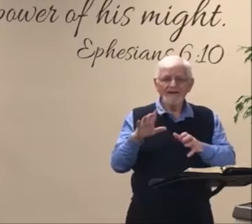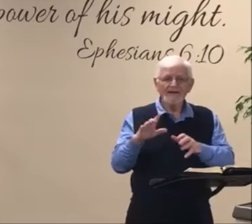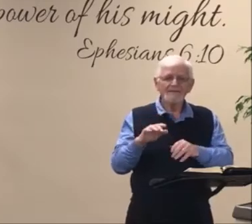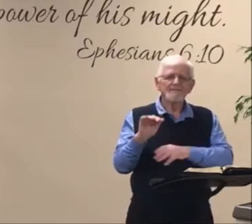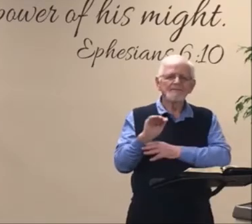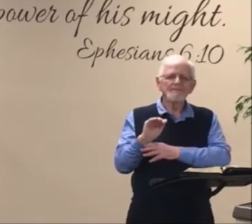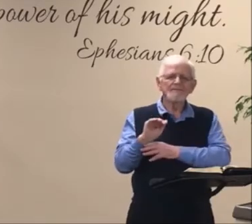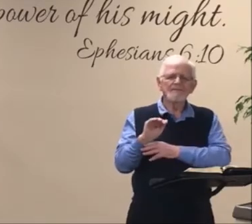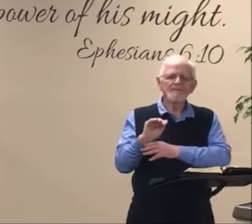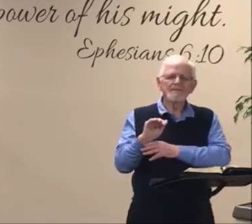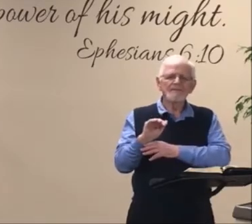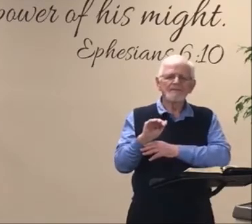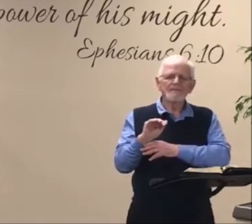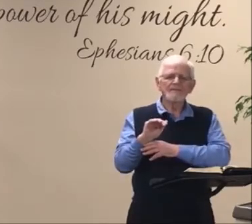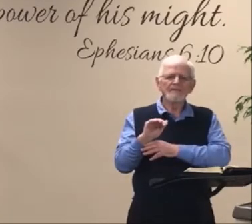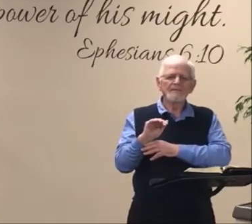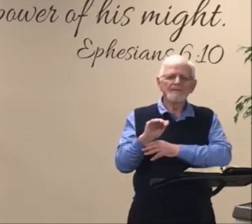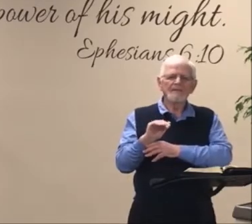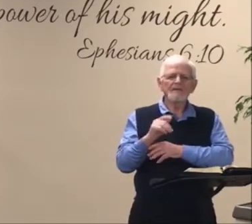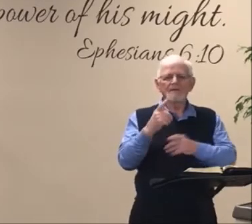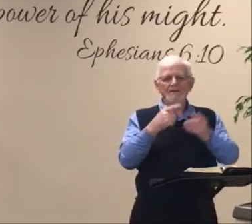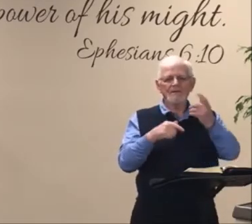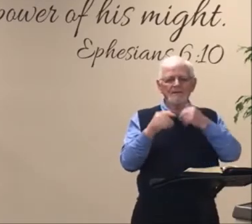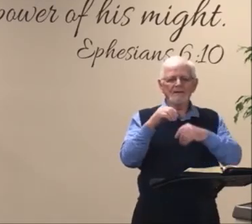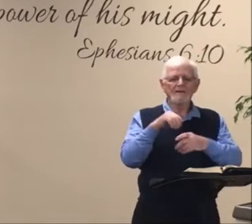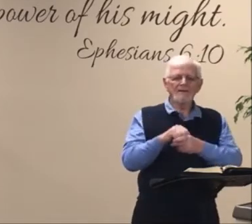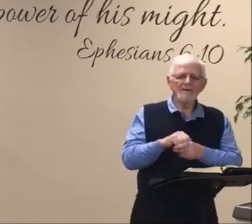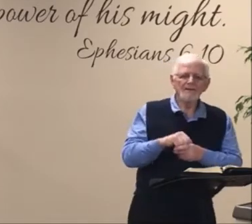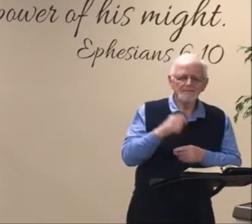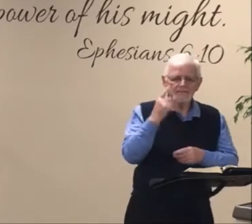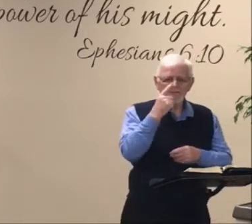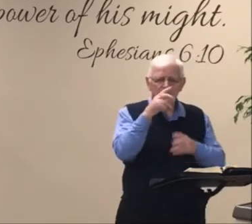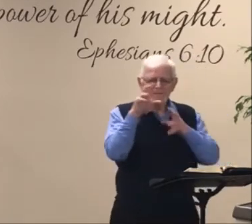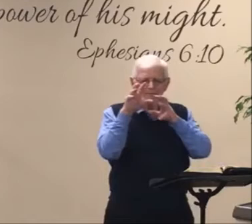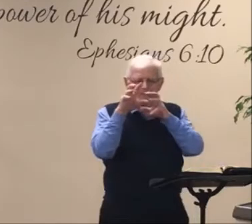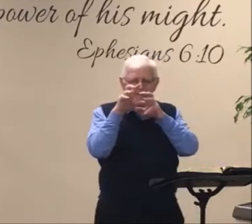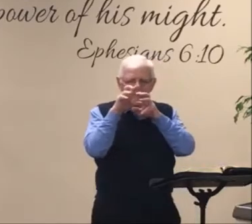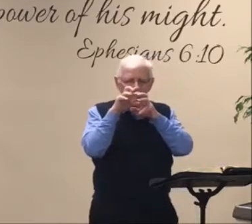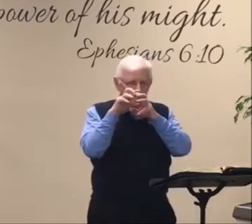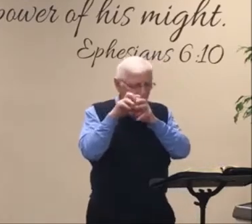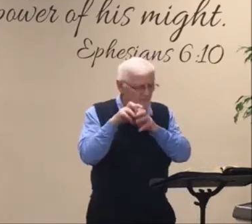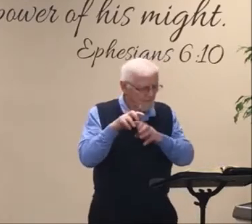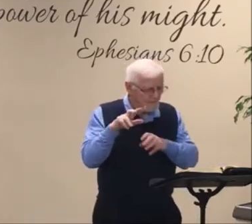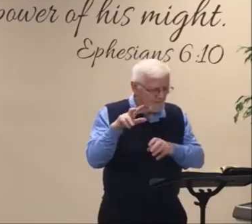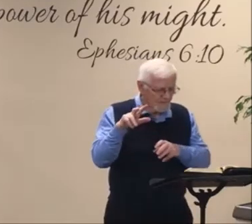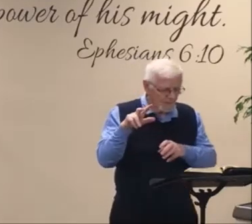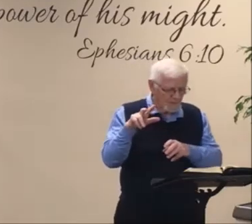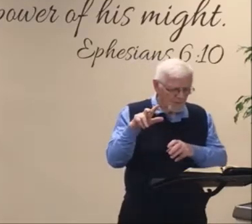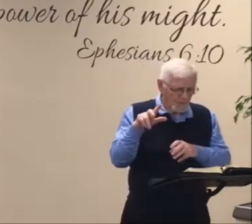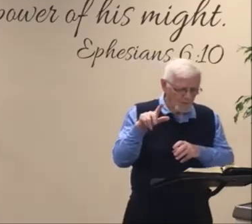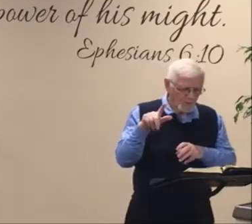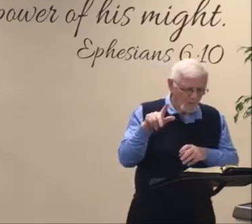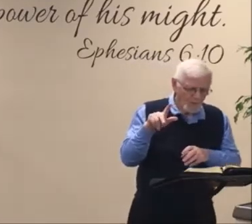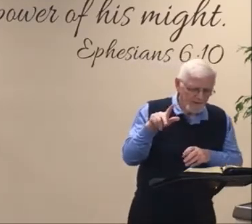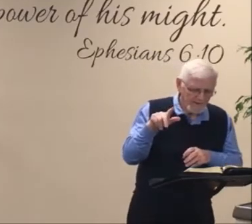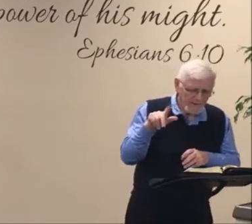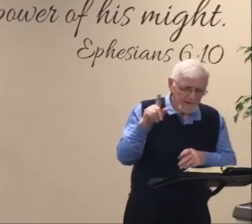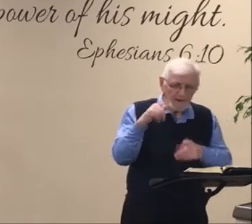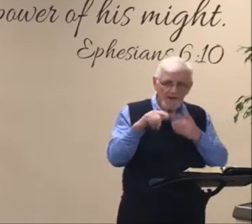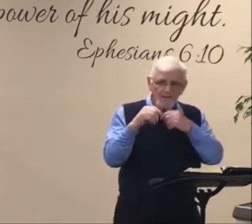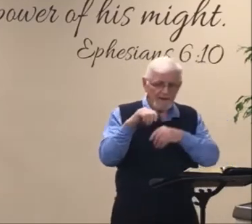evening? It was evening when he came in and Isaac's eyes were dim. Look at verse 23. And it came to pass in the